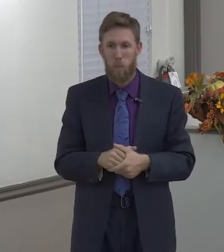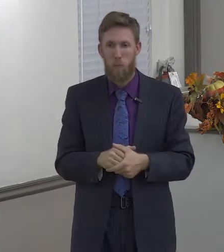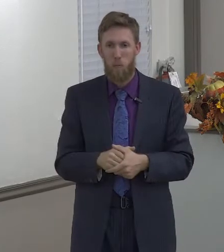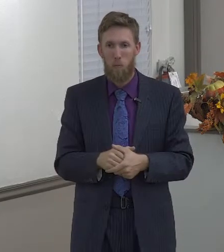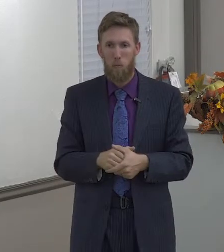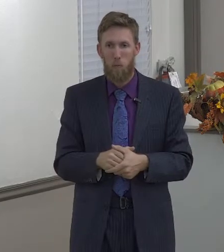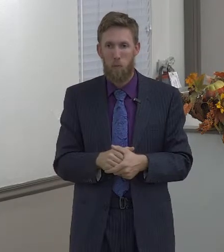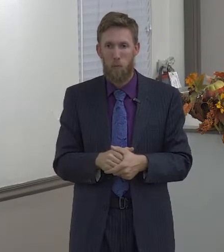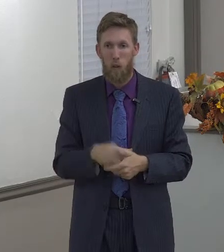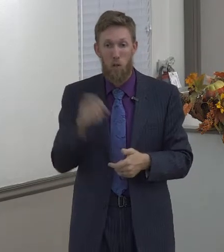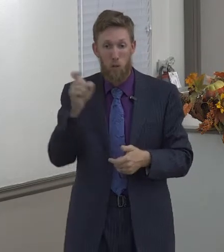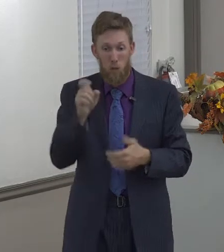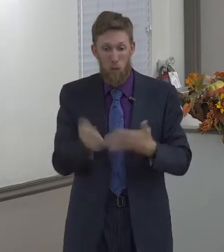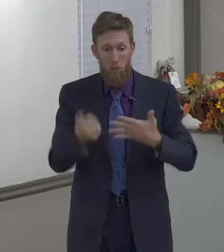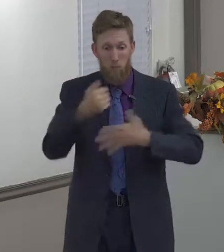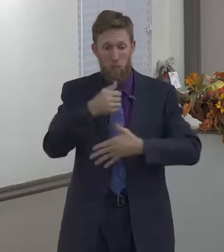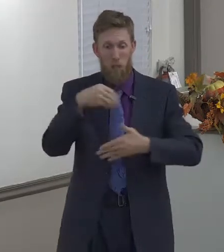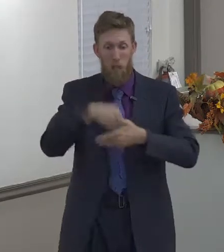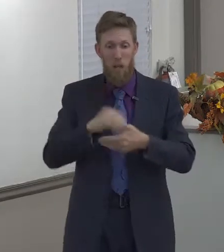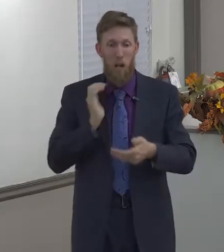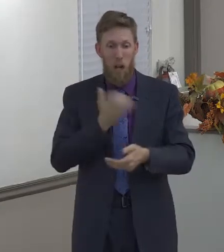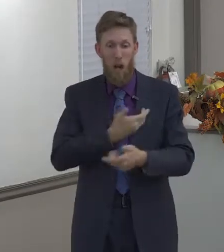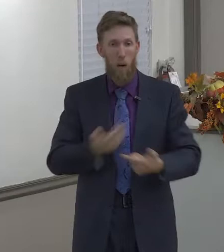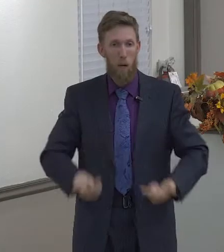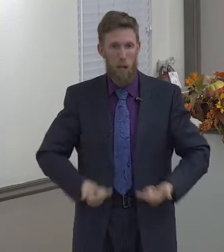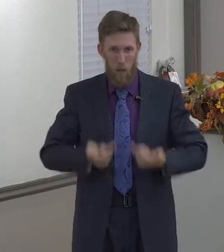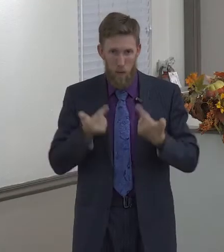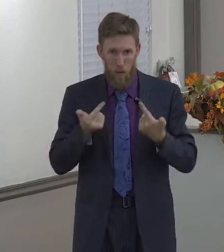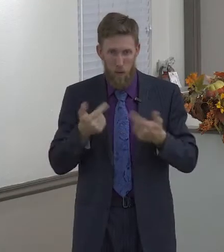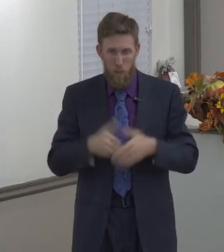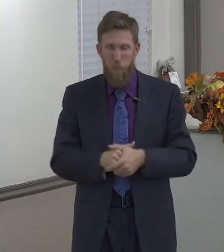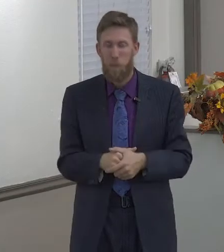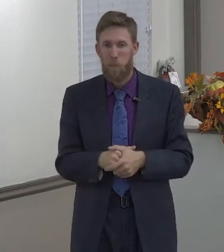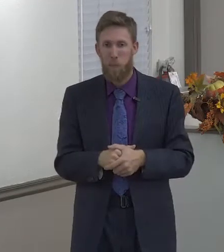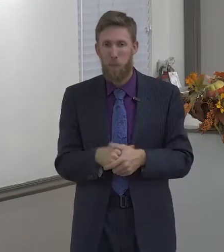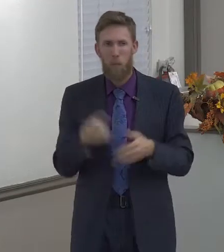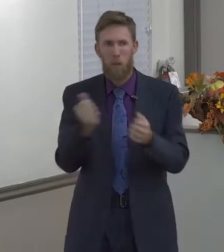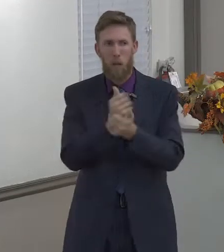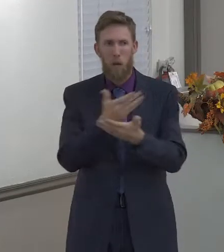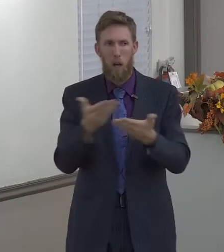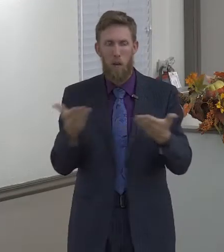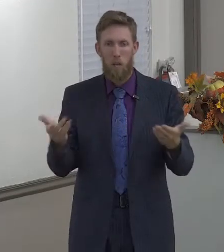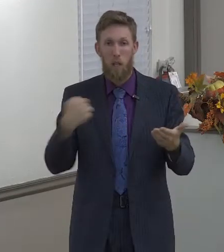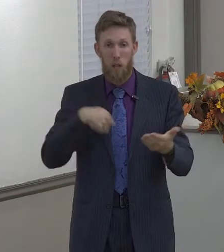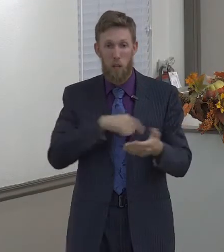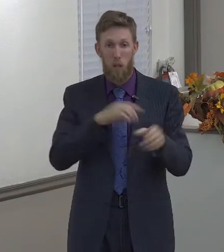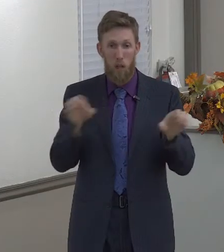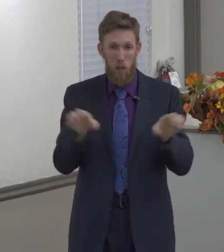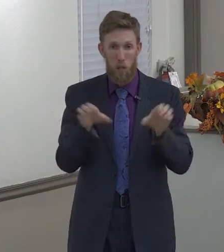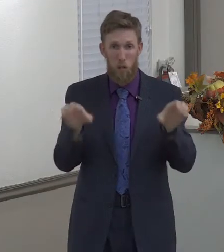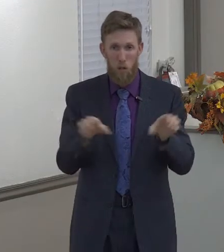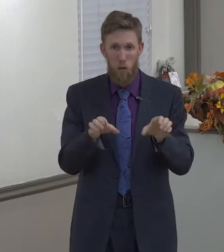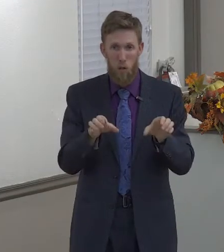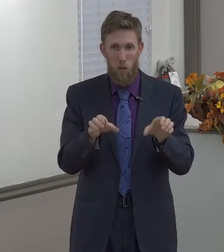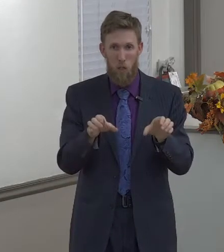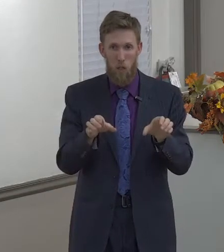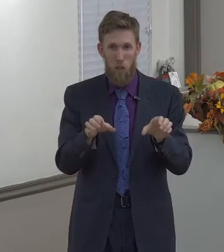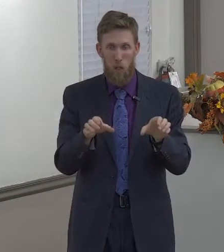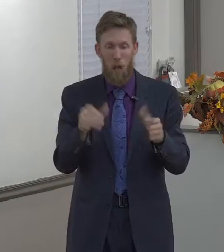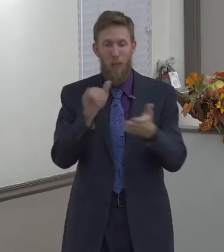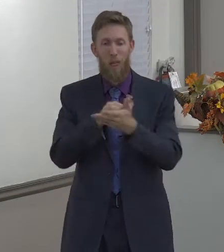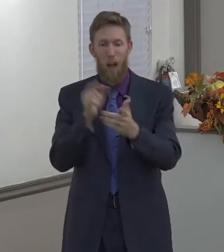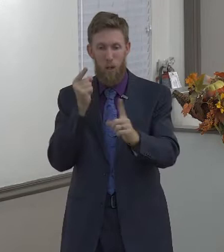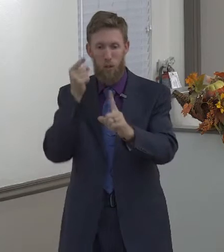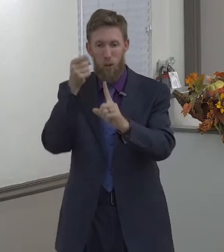to do with that as a goal in mind. Why do we put up these buildings? For Bus Church. So that we can reach the